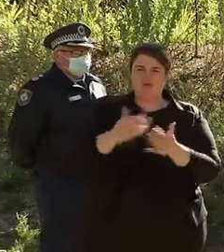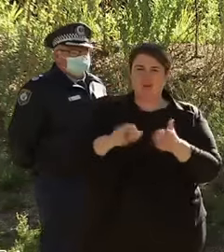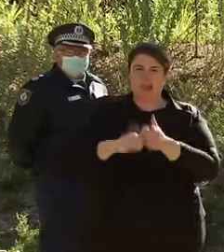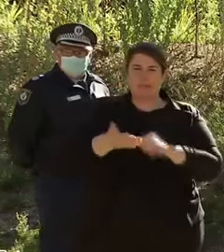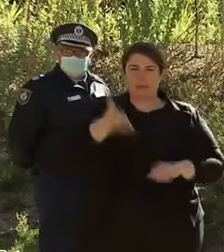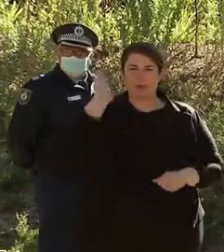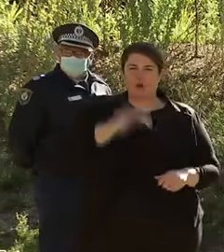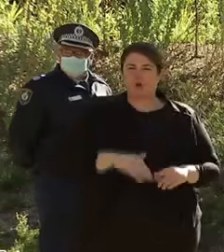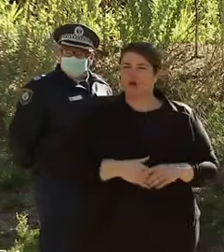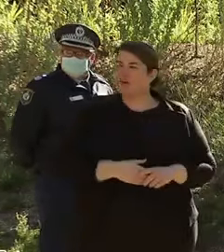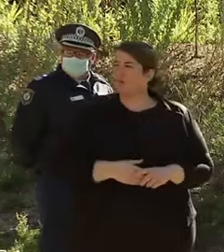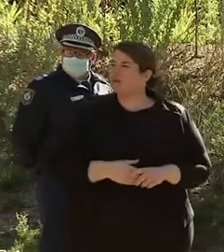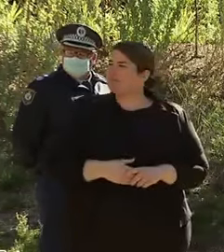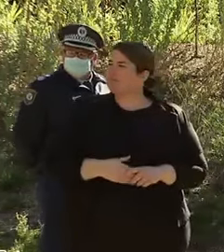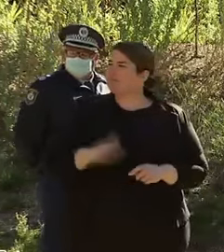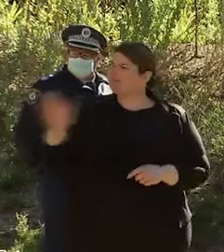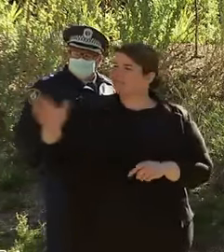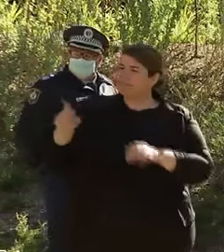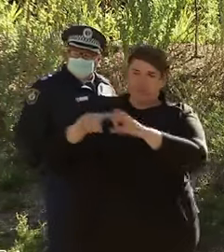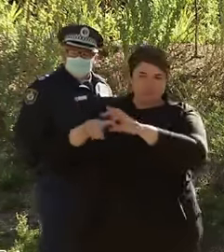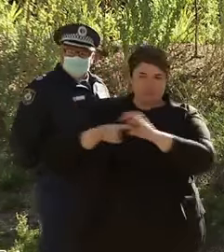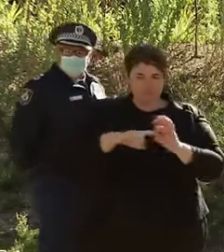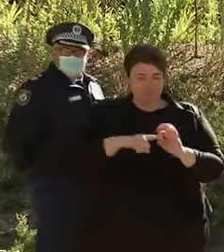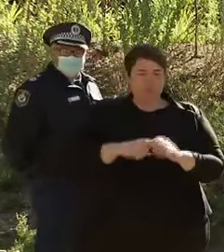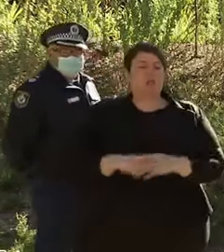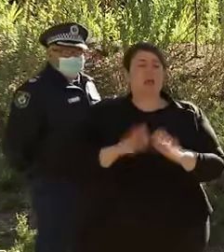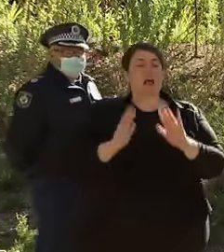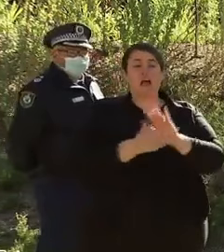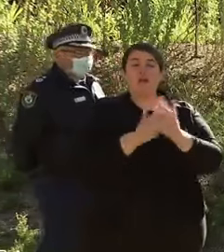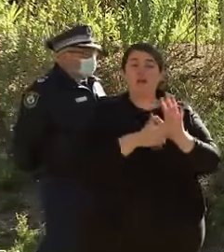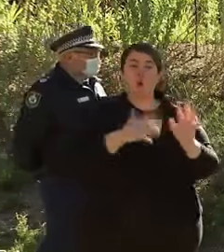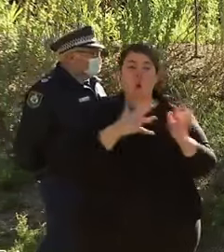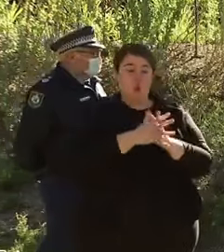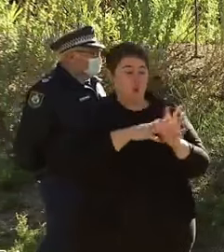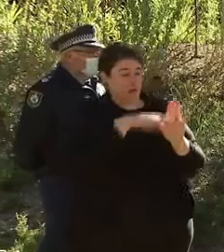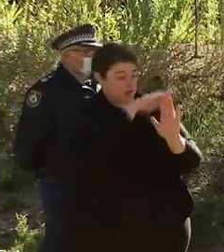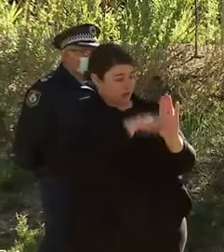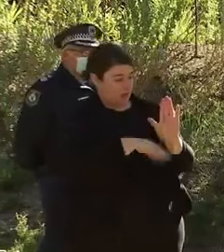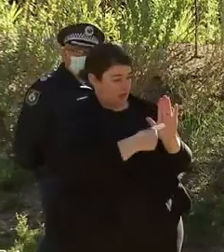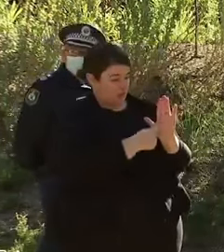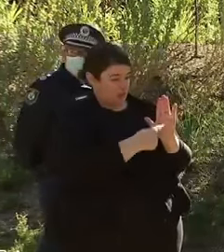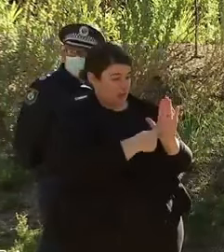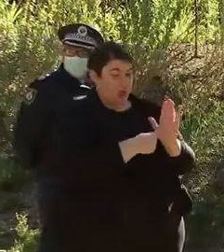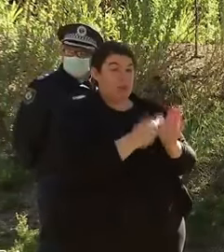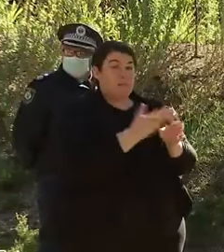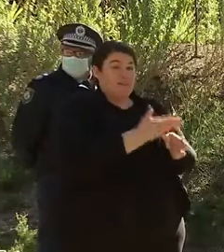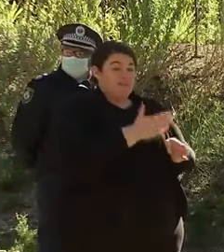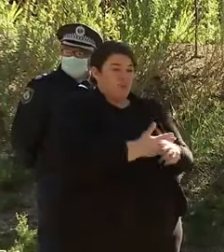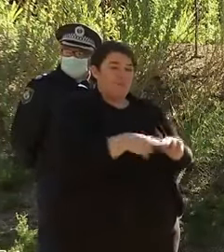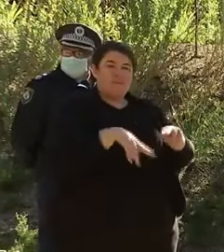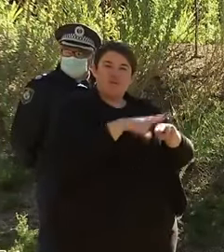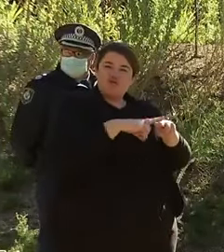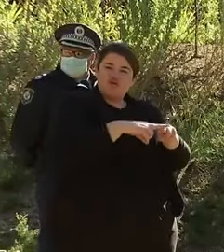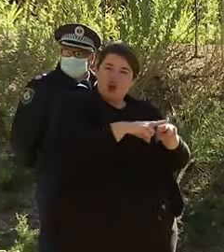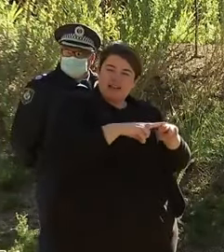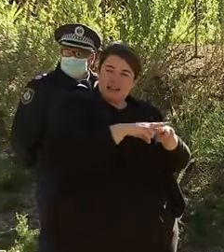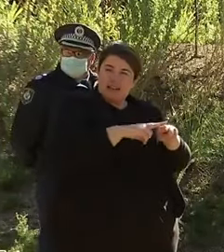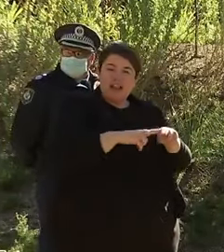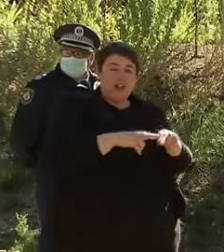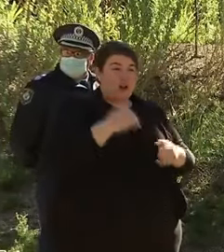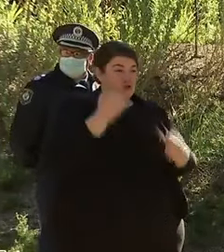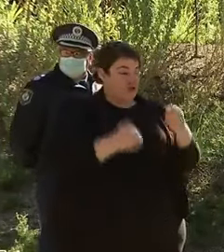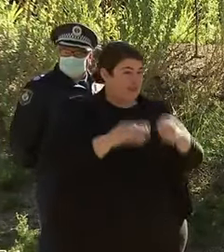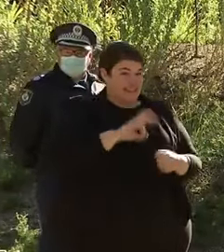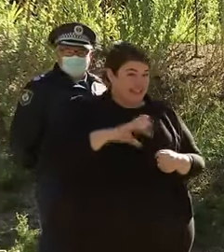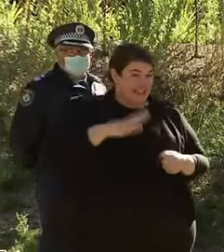sorry. Just to clarify, under the letter of the law in the public health order as it stood before Friday, this driver didn't need to wear a